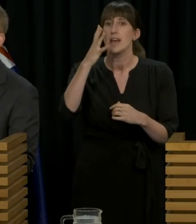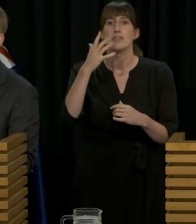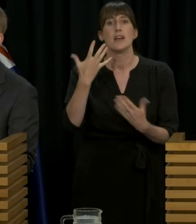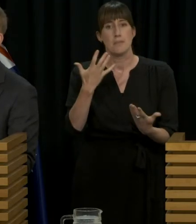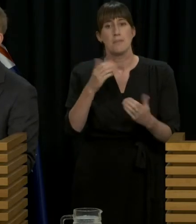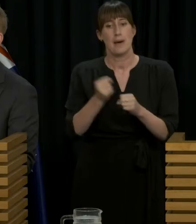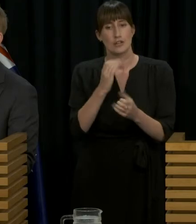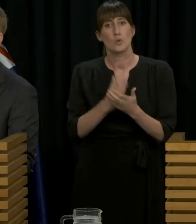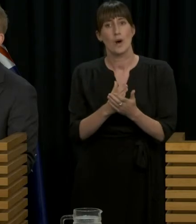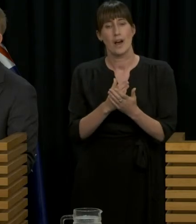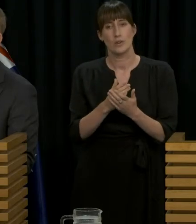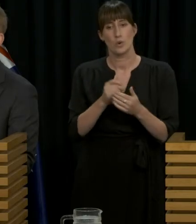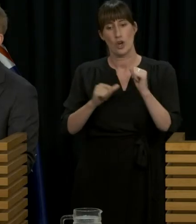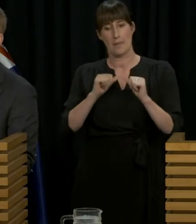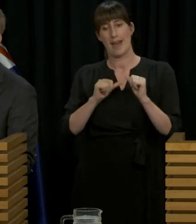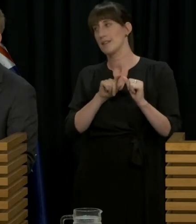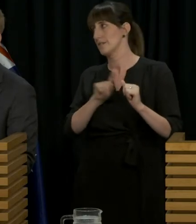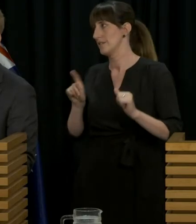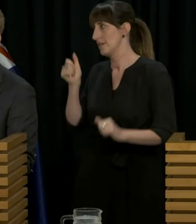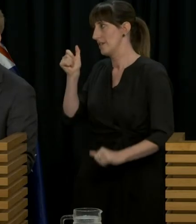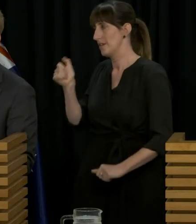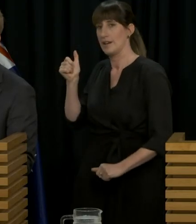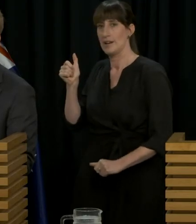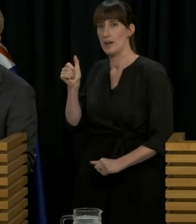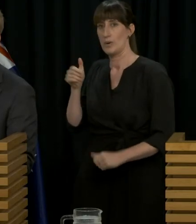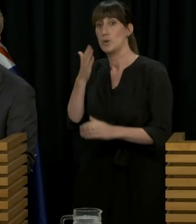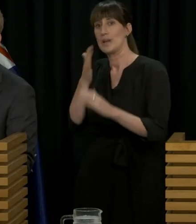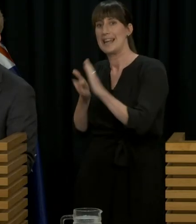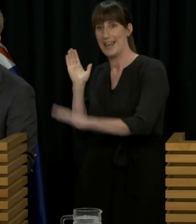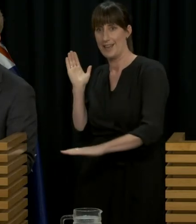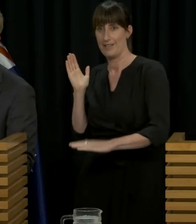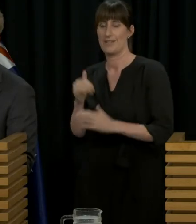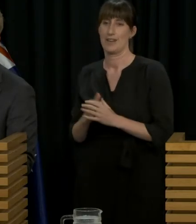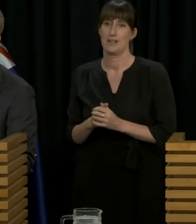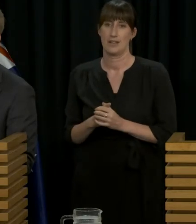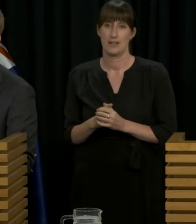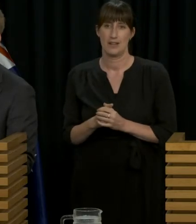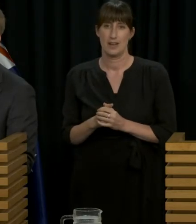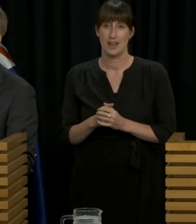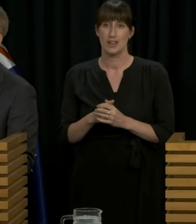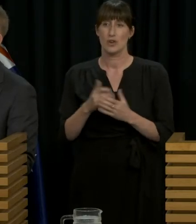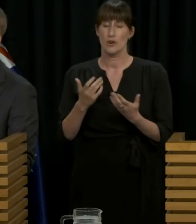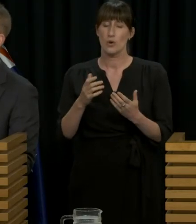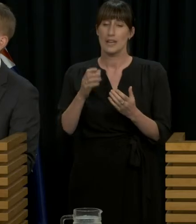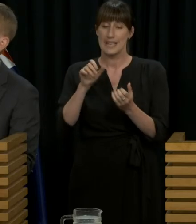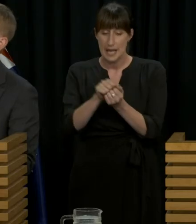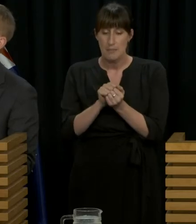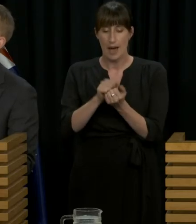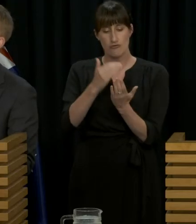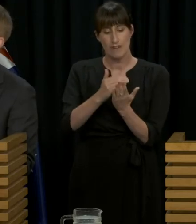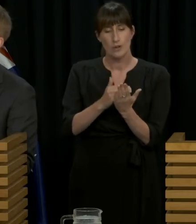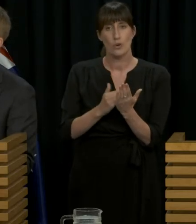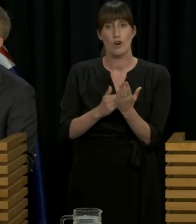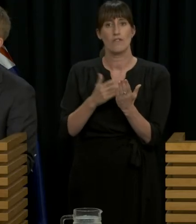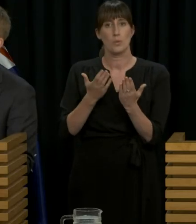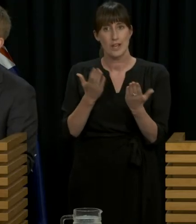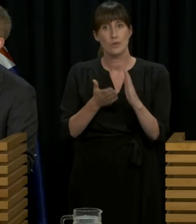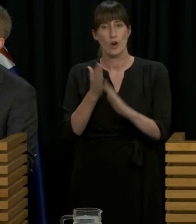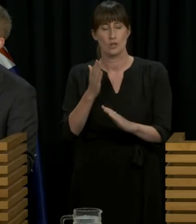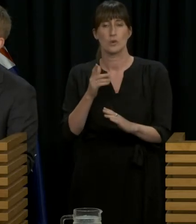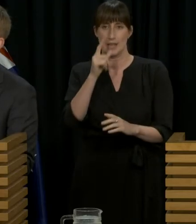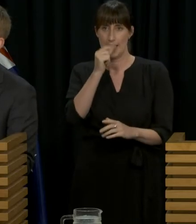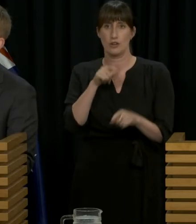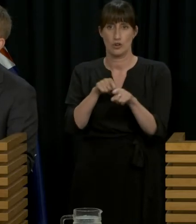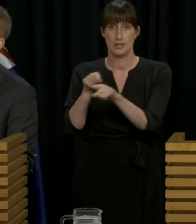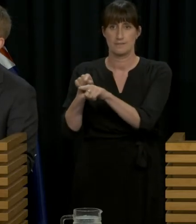you've been so that, in the event that we need to contact trace for you, we can. We've heard that apparently